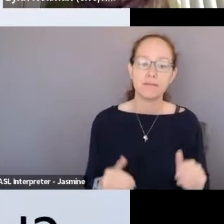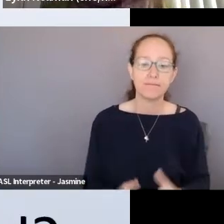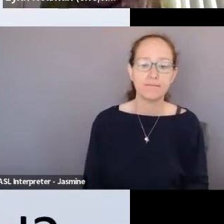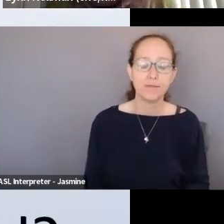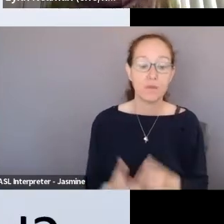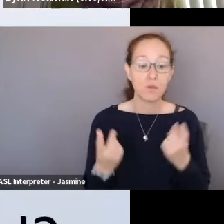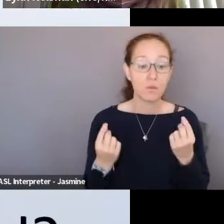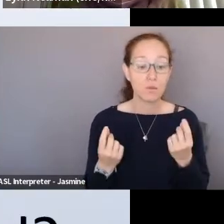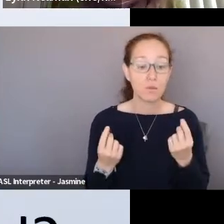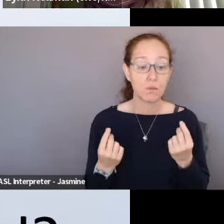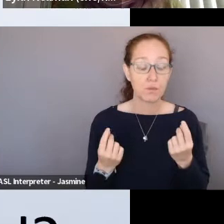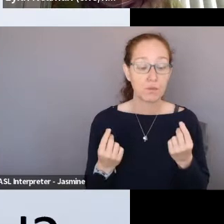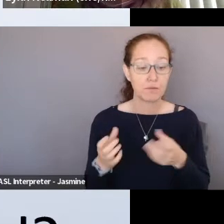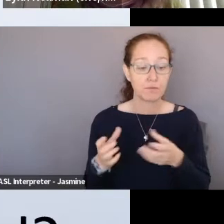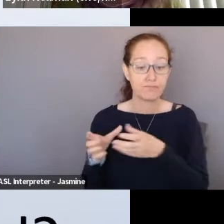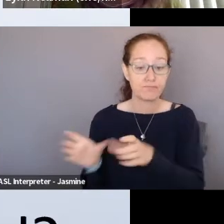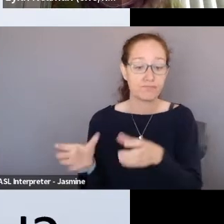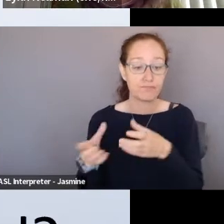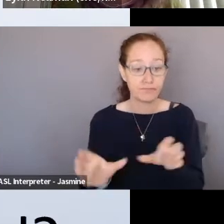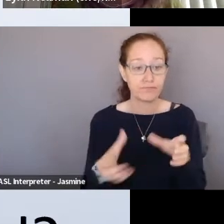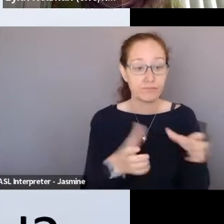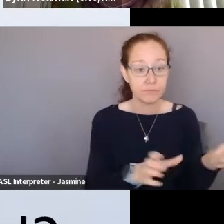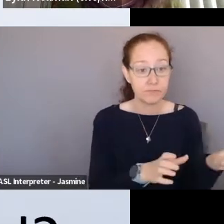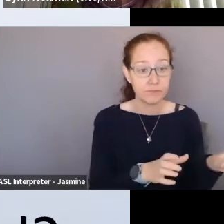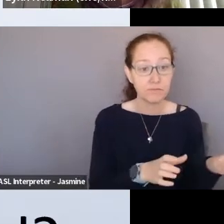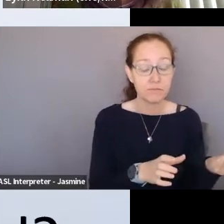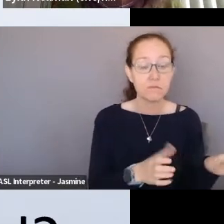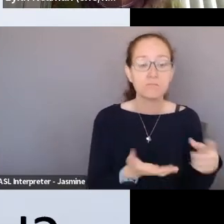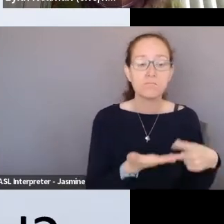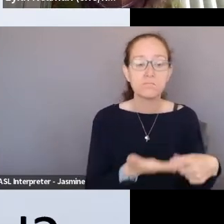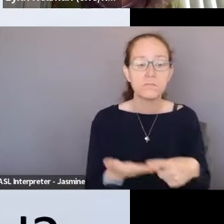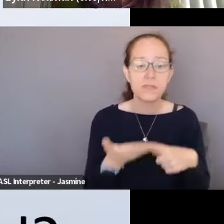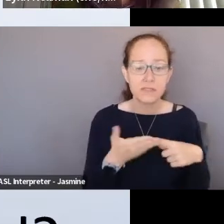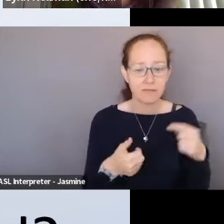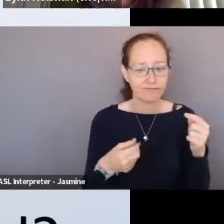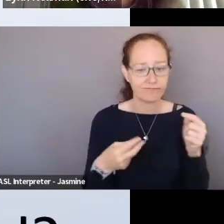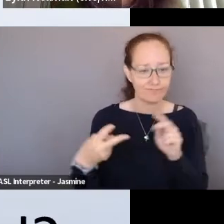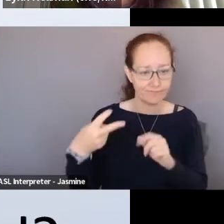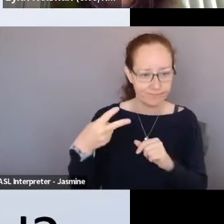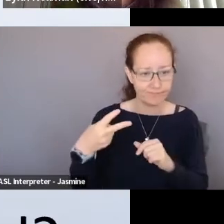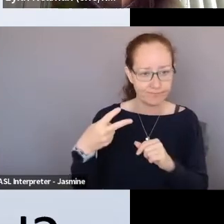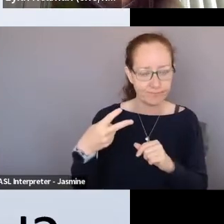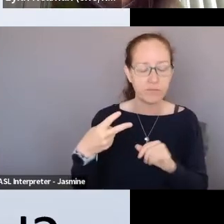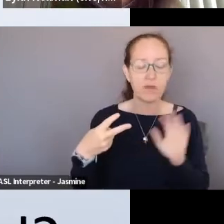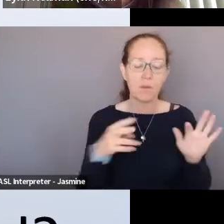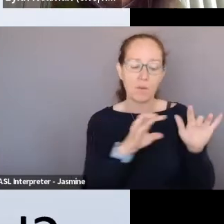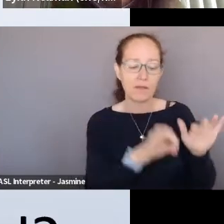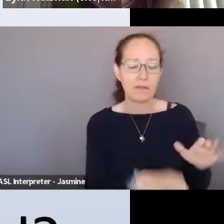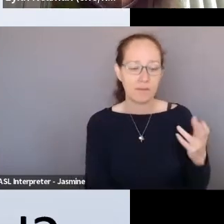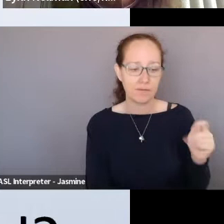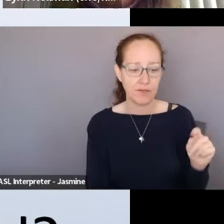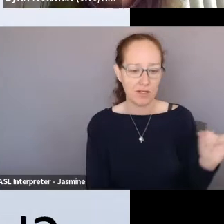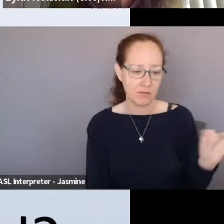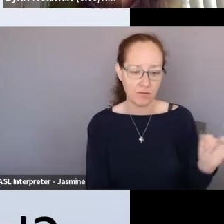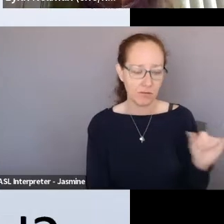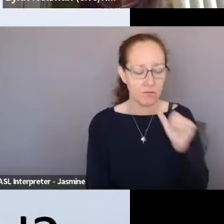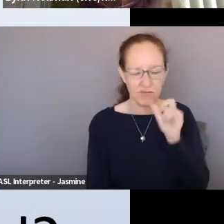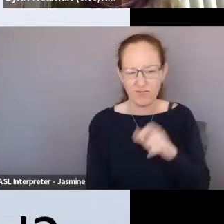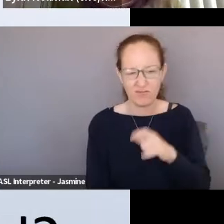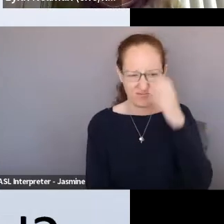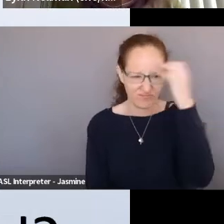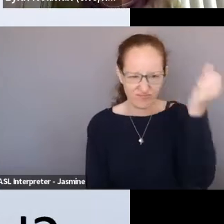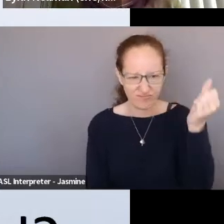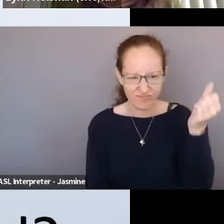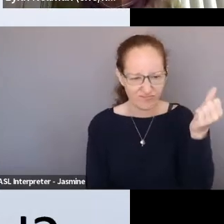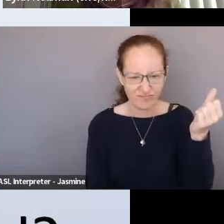we're going to go into some breakout rooms to discuss the following, and we'll put this in the chat so you don't have to memorize it